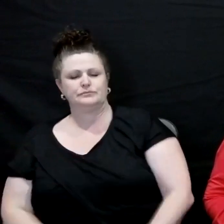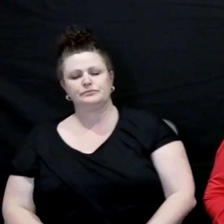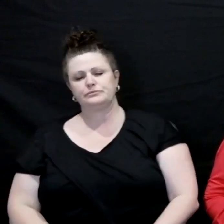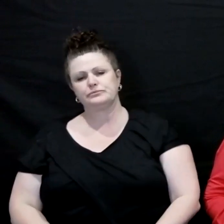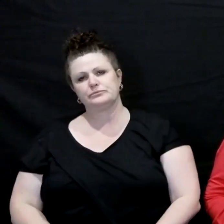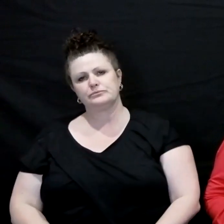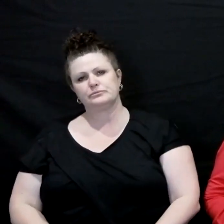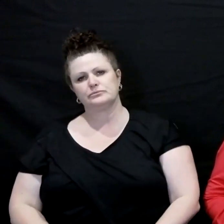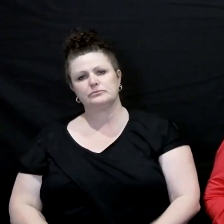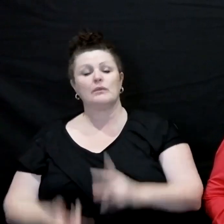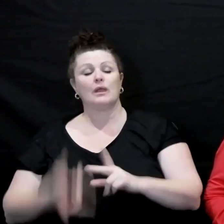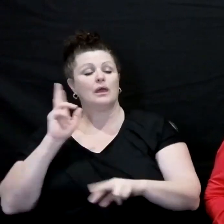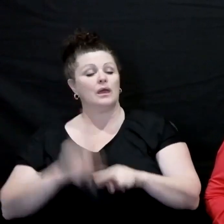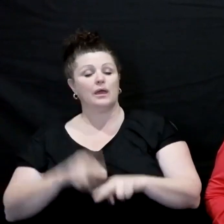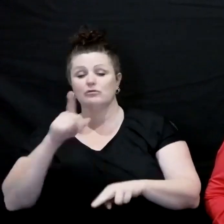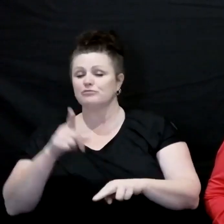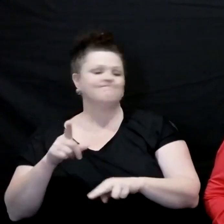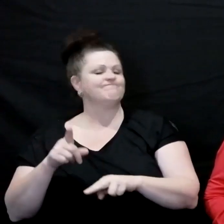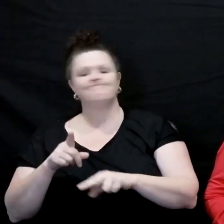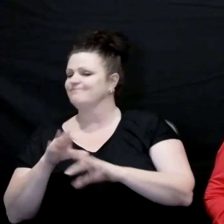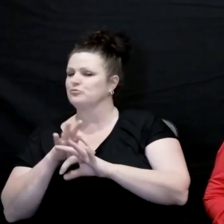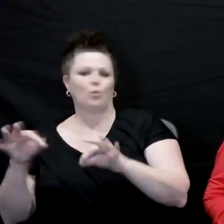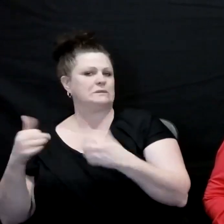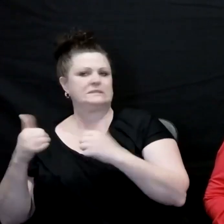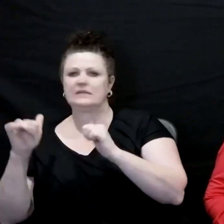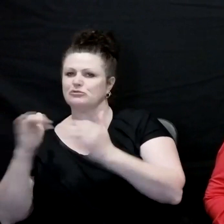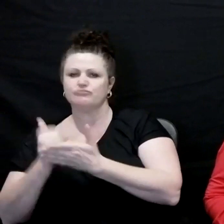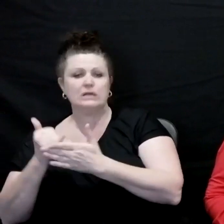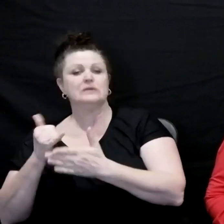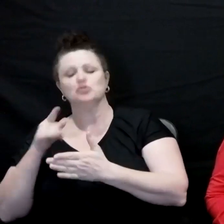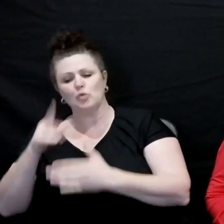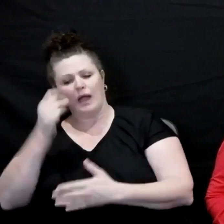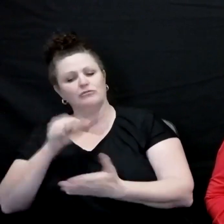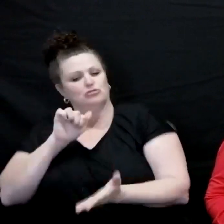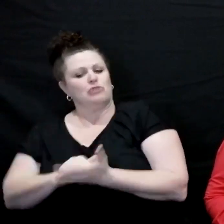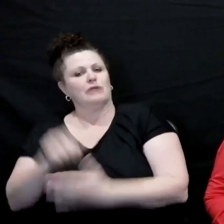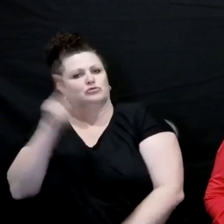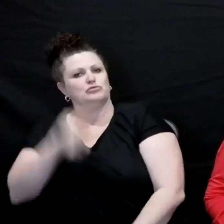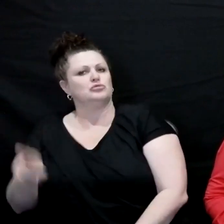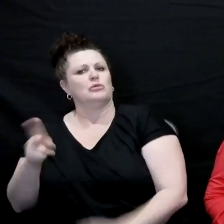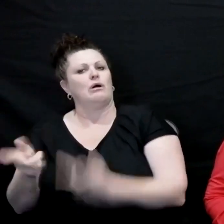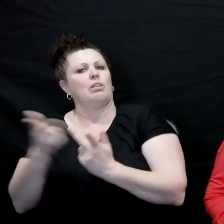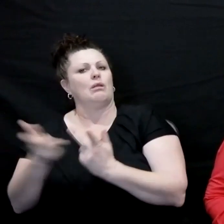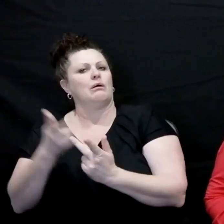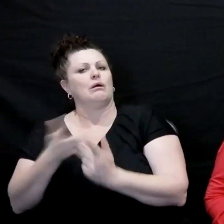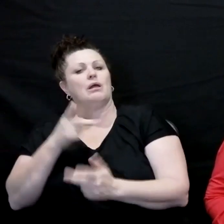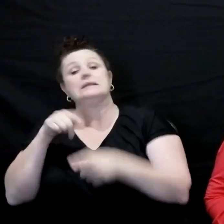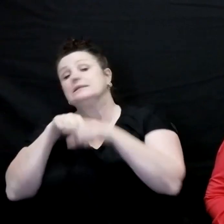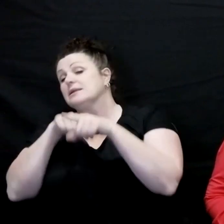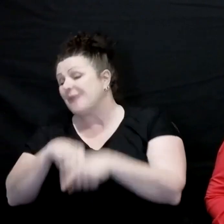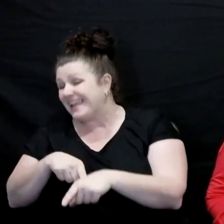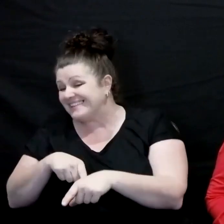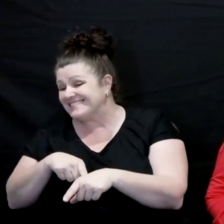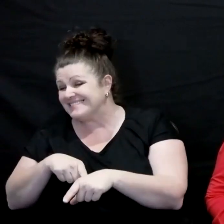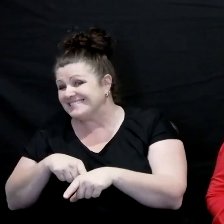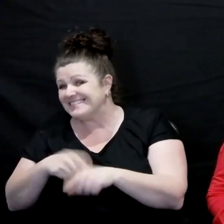If you are not successful, you have review rights. Depending on if we are